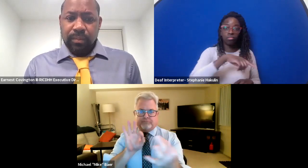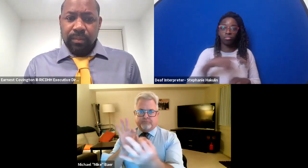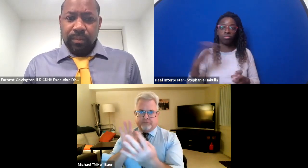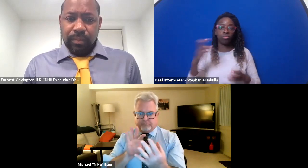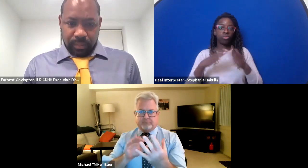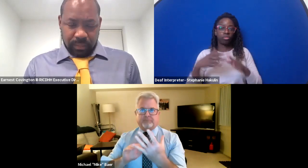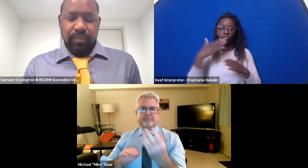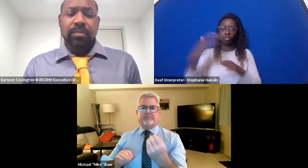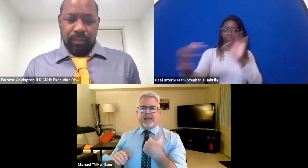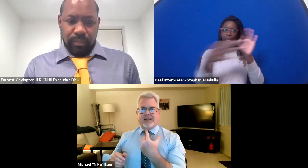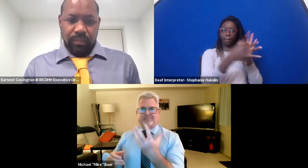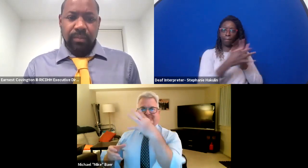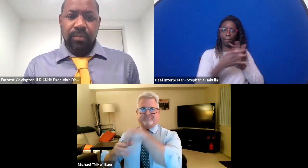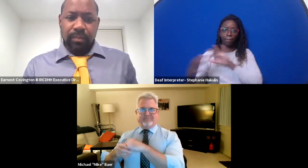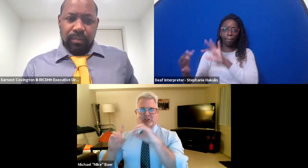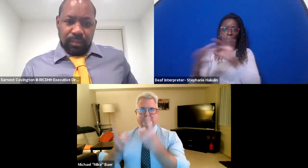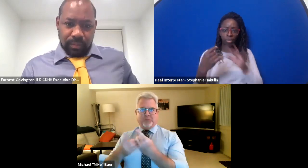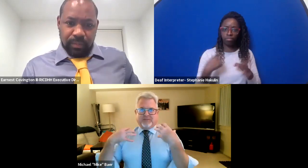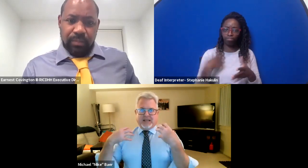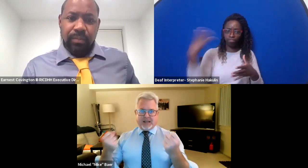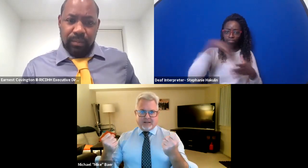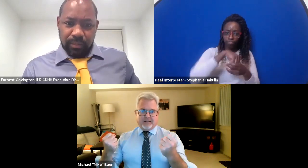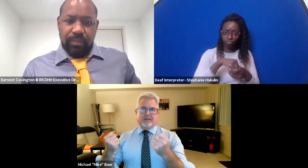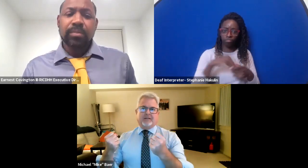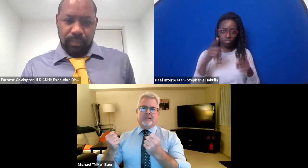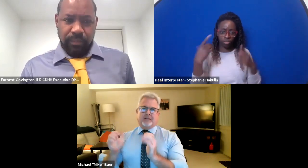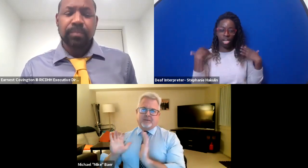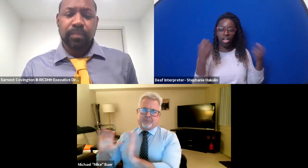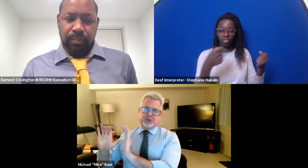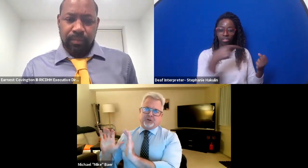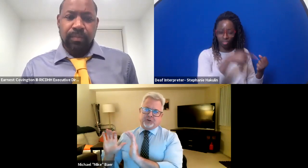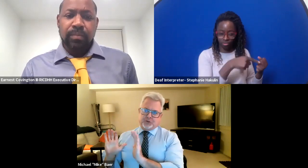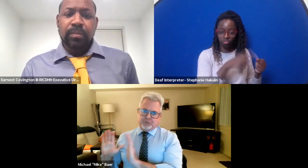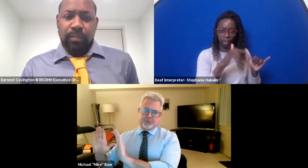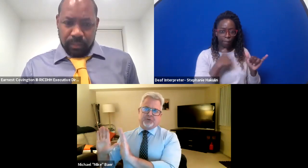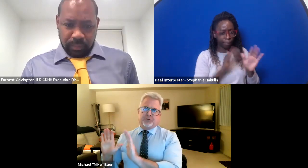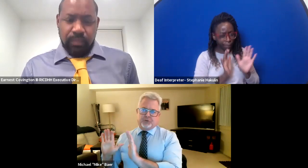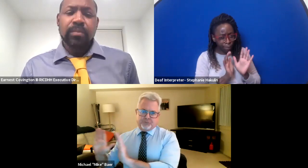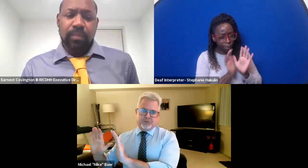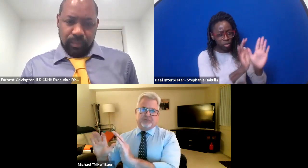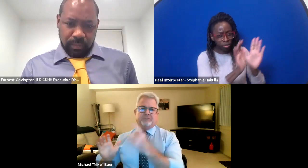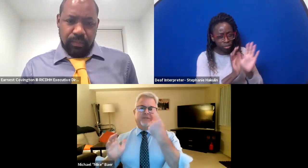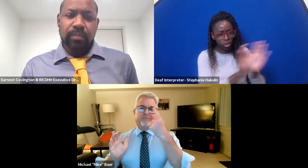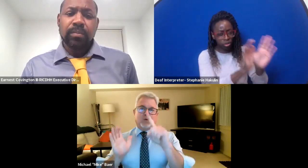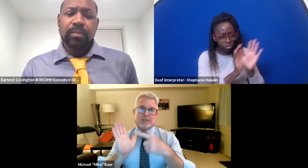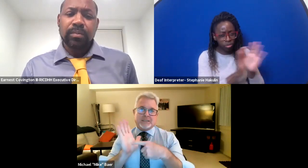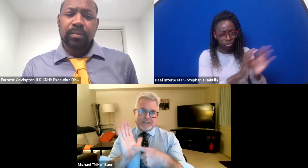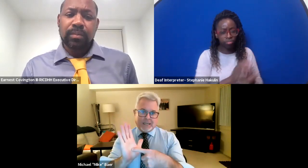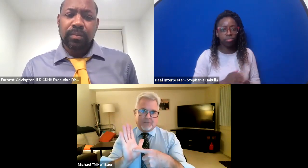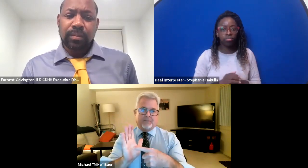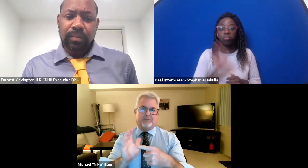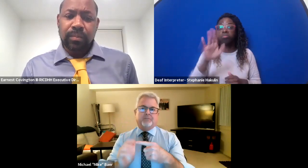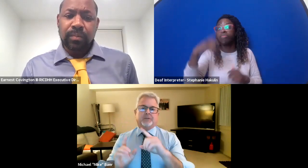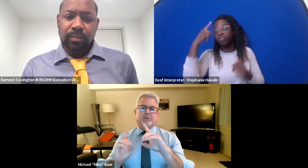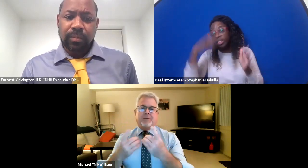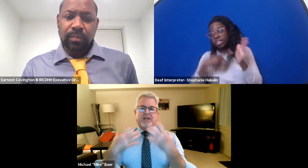I think I've been getting such great feedback from the community, and I've been able to pass that on to the Department of Health and really